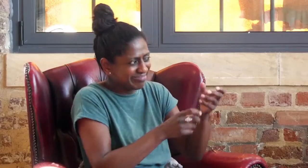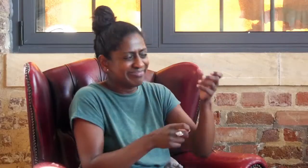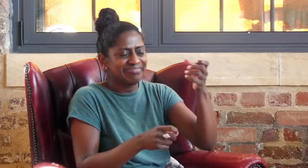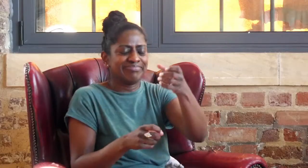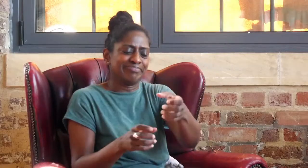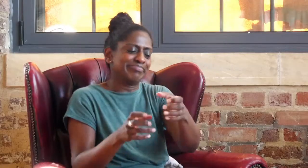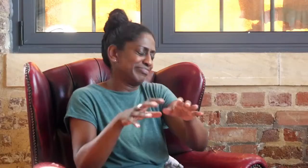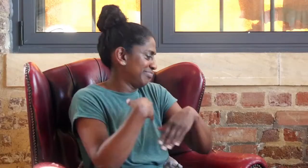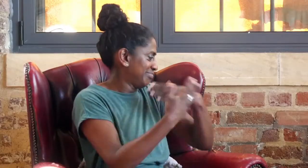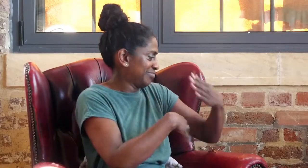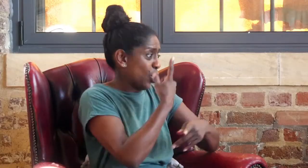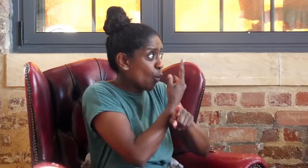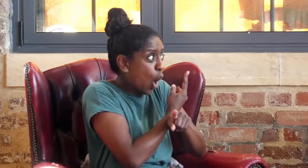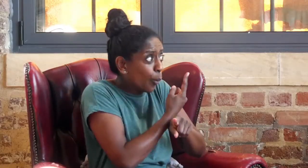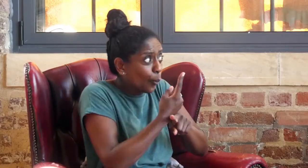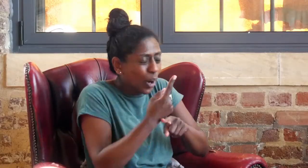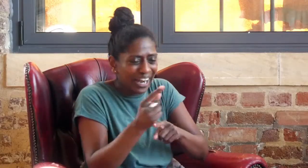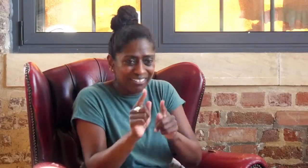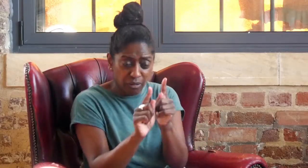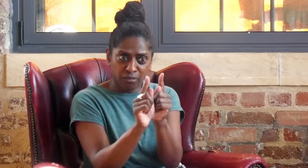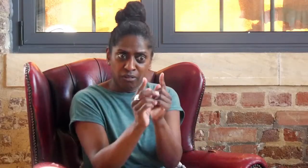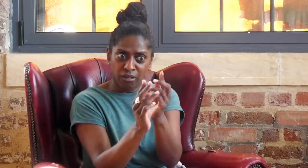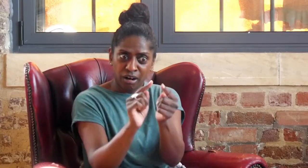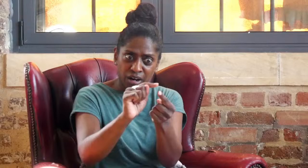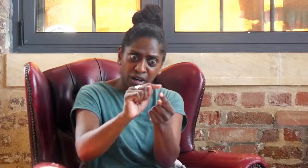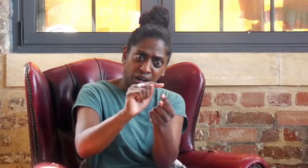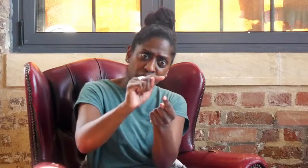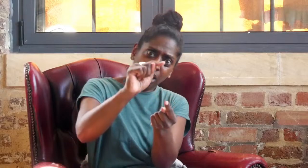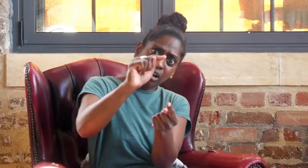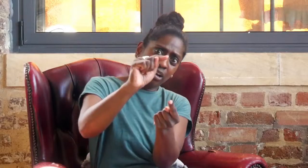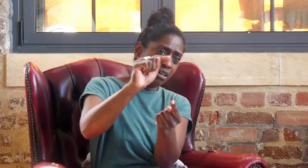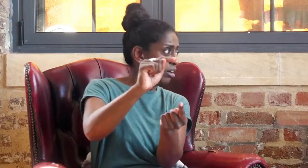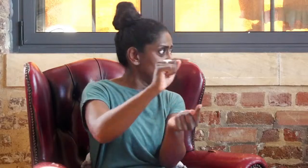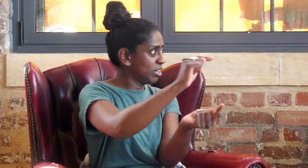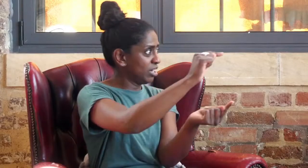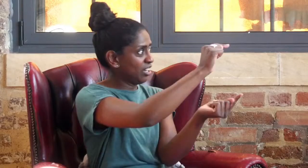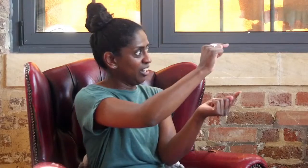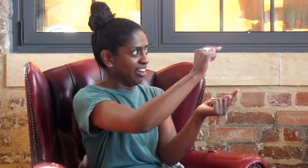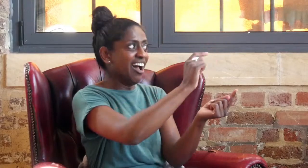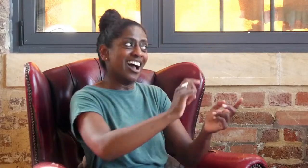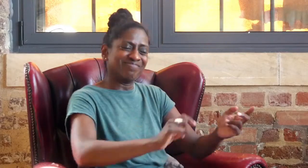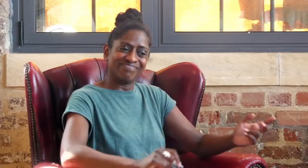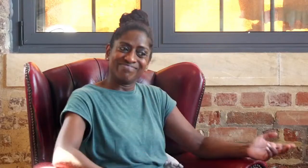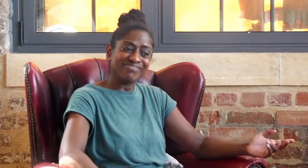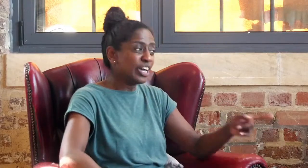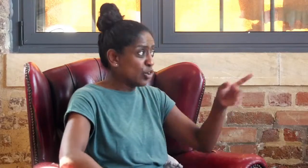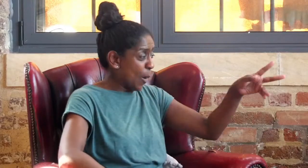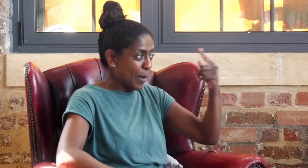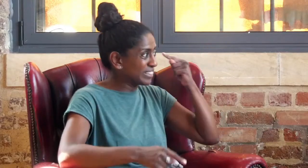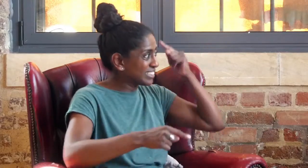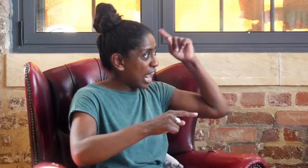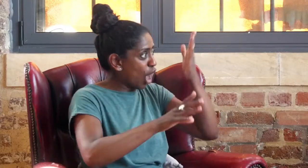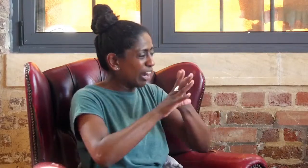was really, really small. I just put it aside, I left it, and a week later, you know, it's grown like this much. I'm very